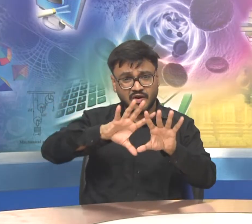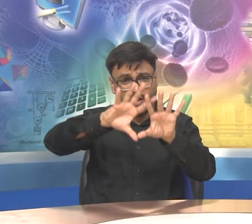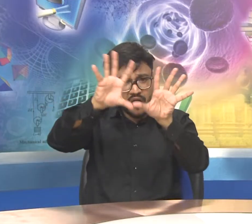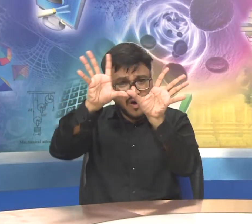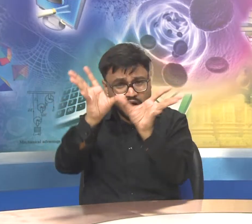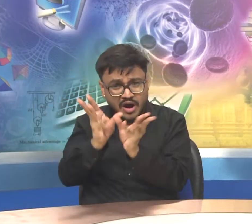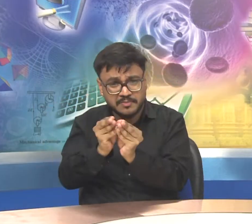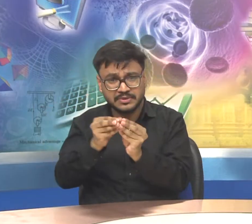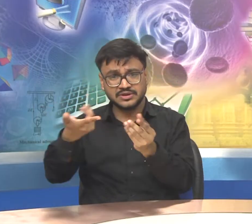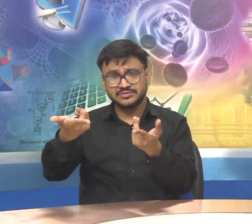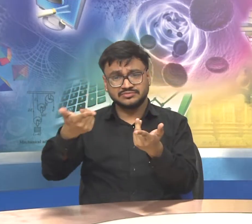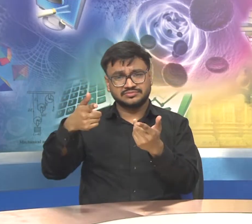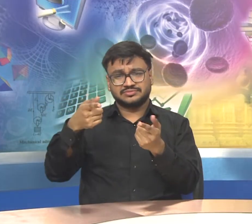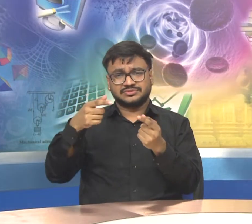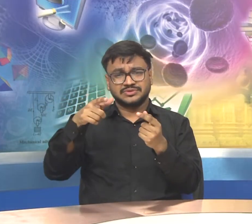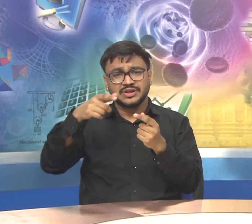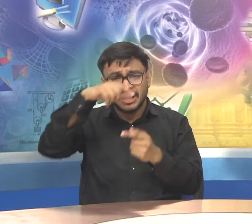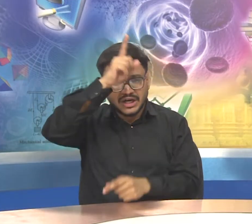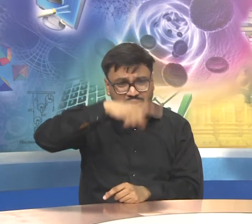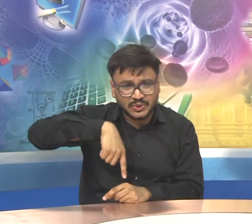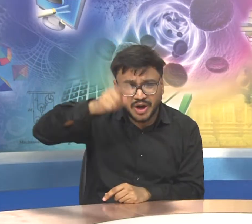the Supreme Court